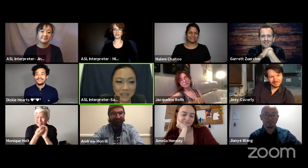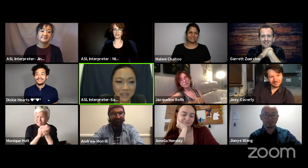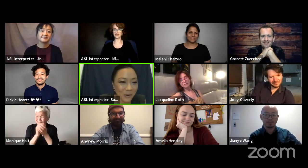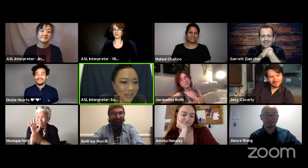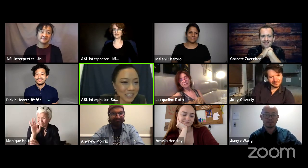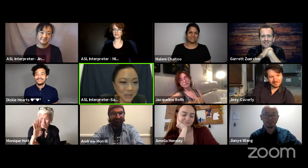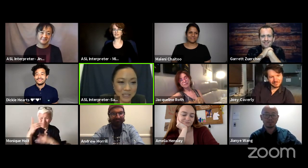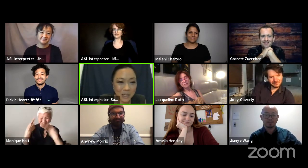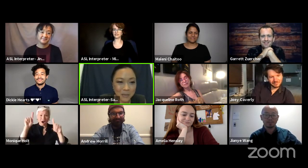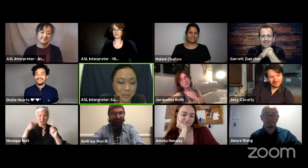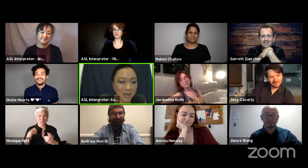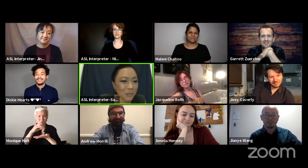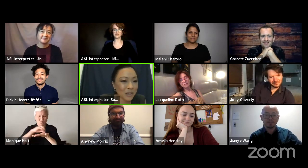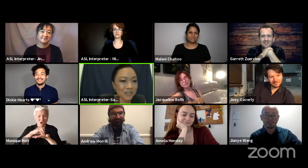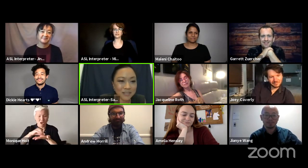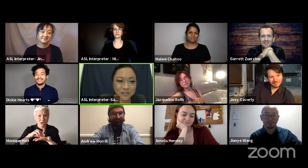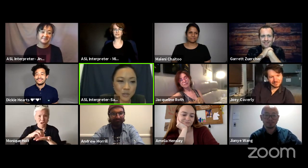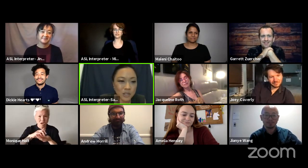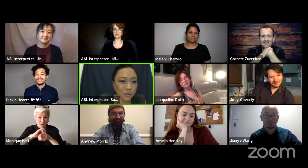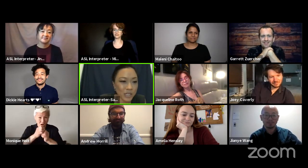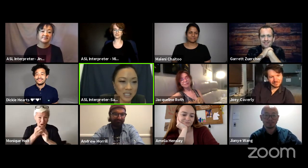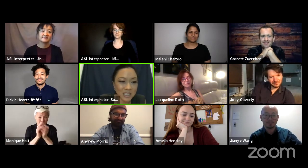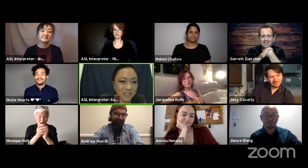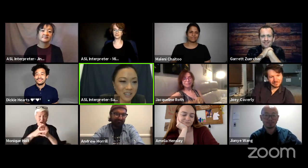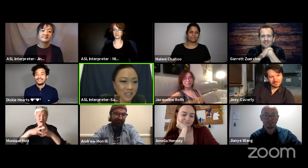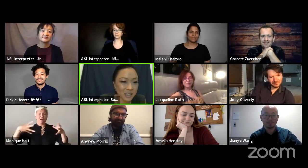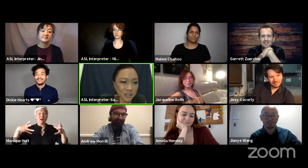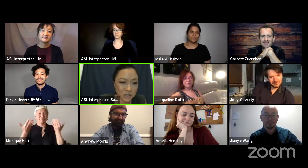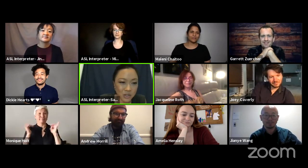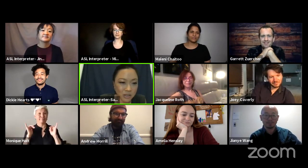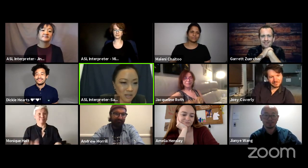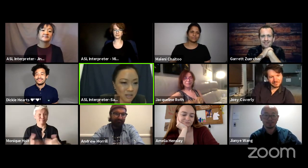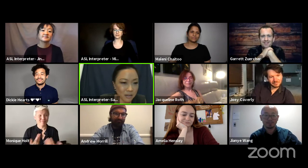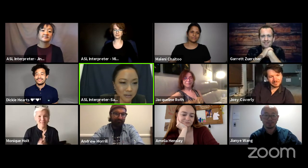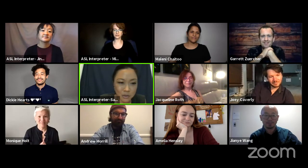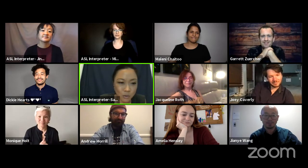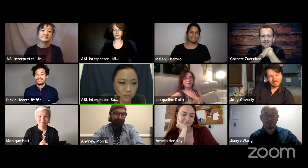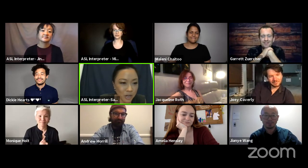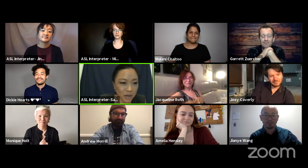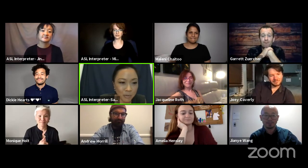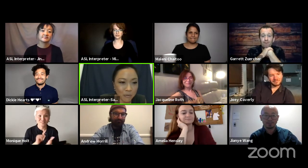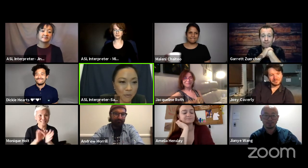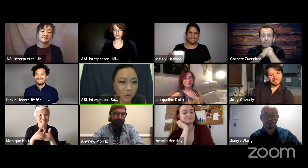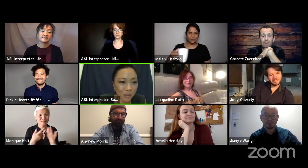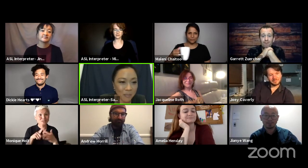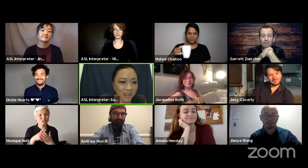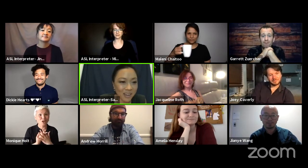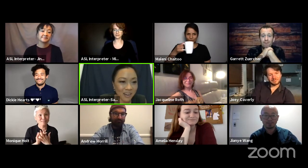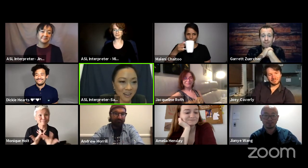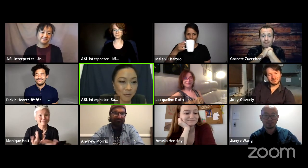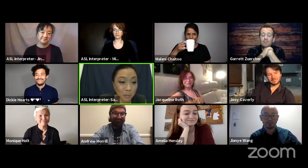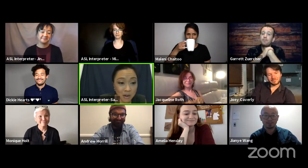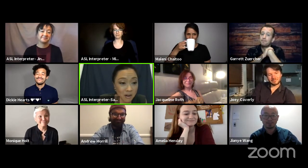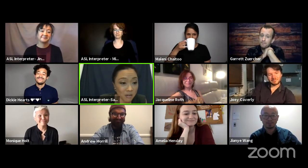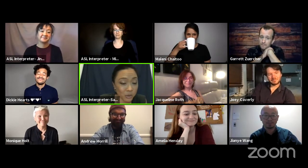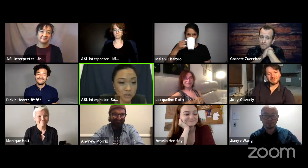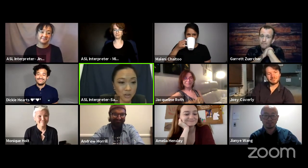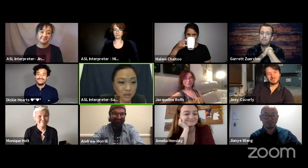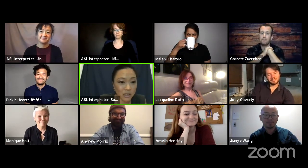other ideas would come to mind, but for some reason, it just started to take its own shape and form. And from there, we just started